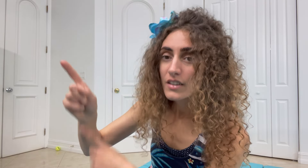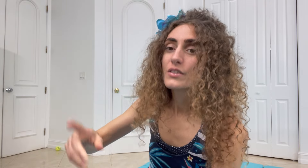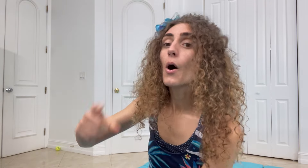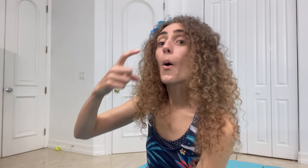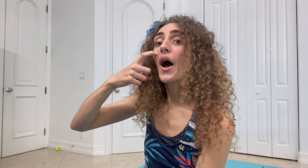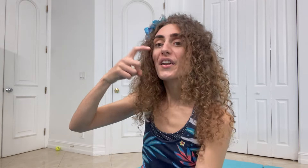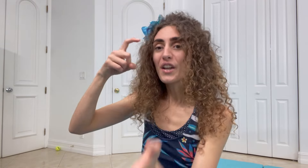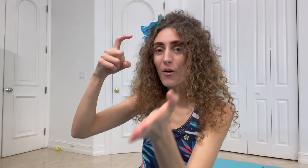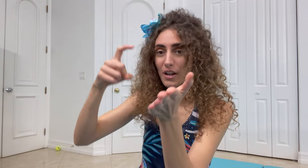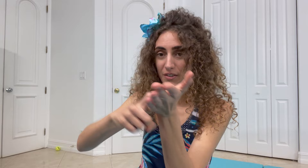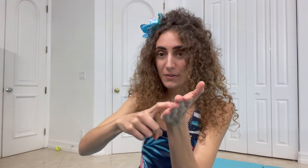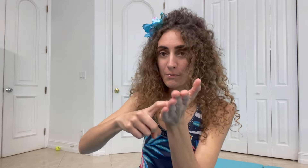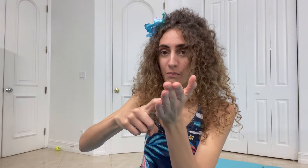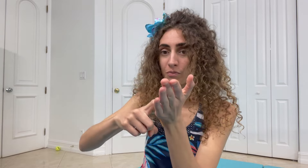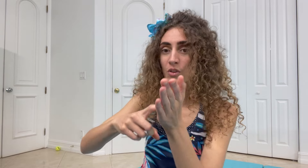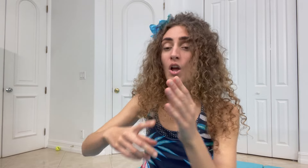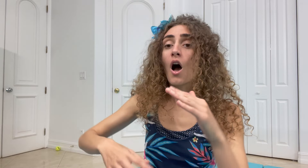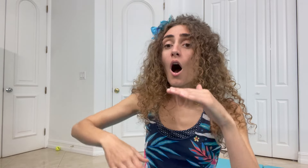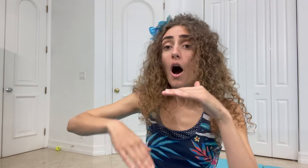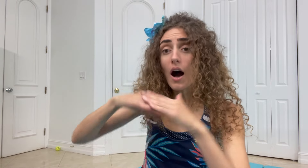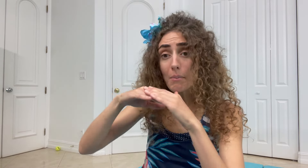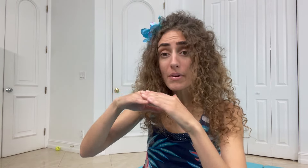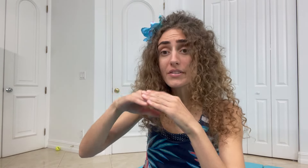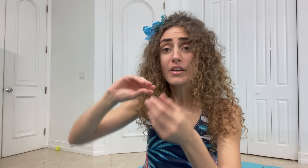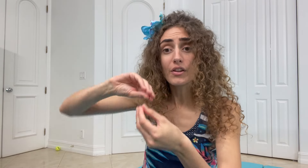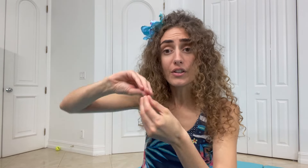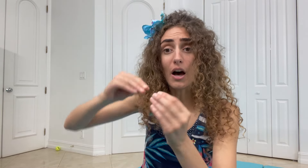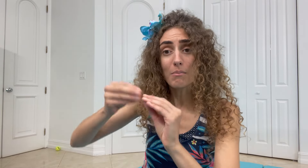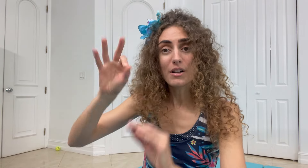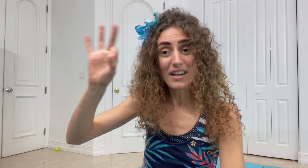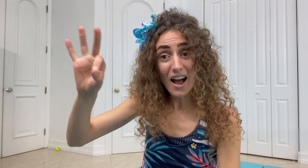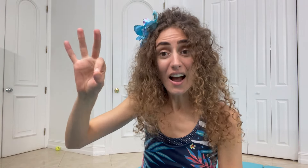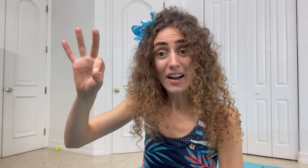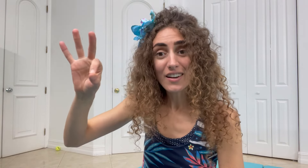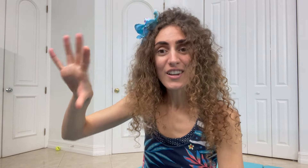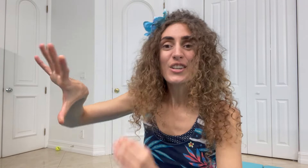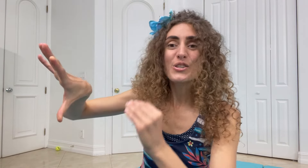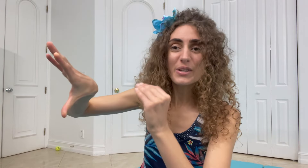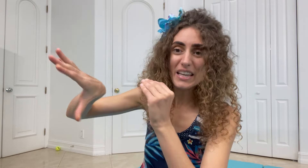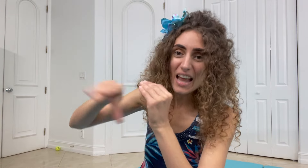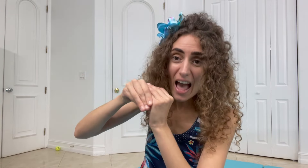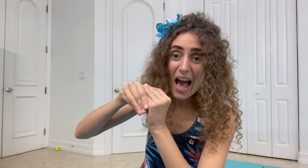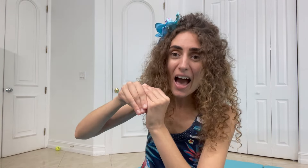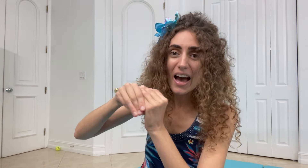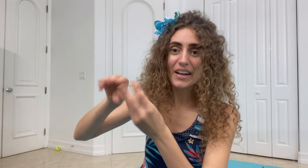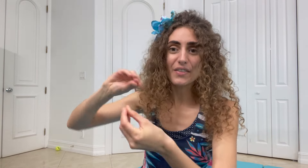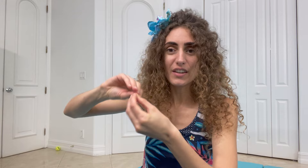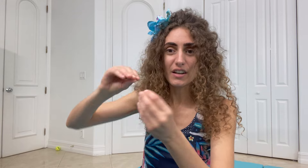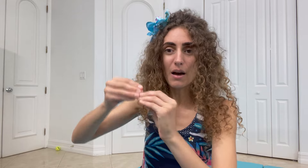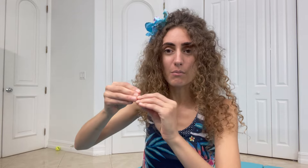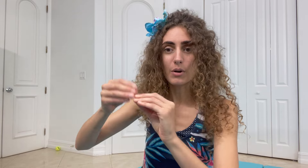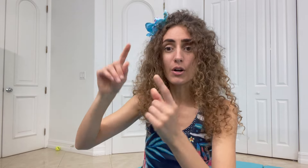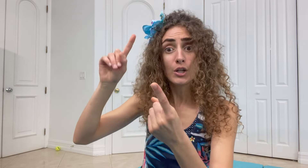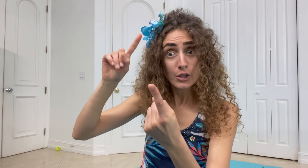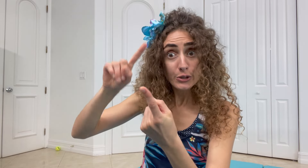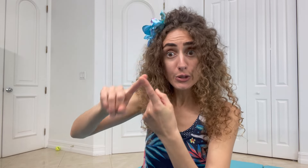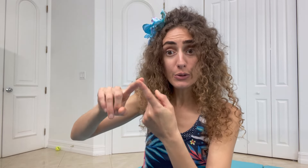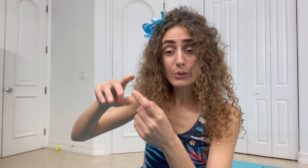So notice, up until number 9, you can add the number to